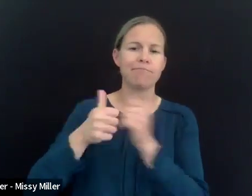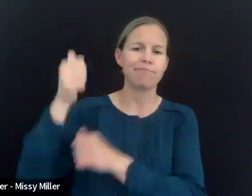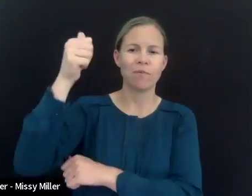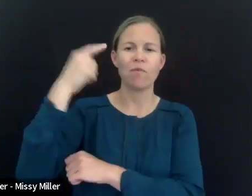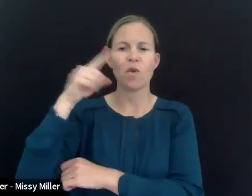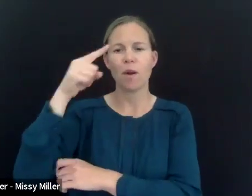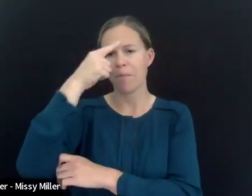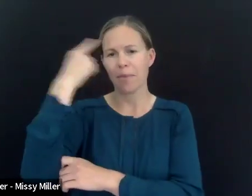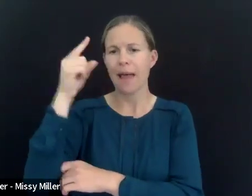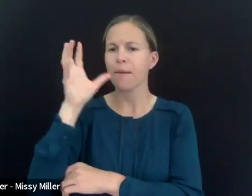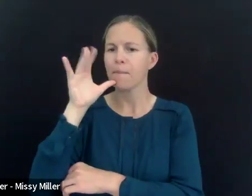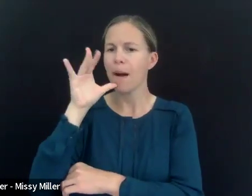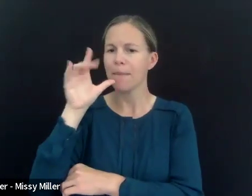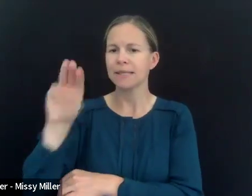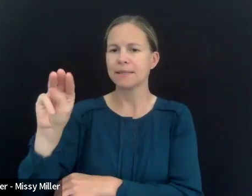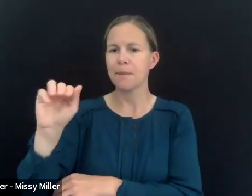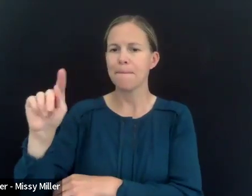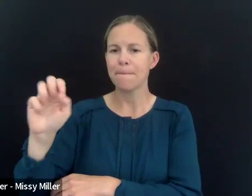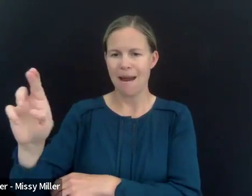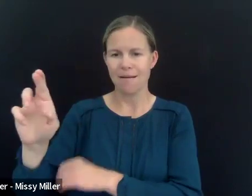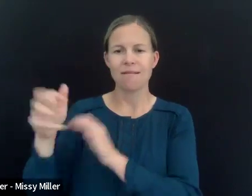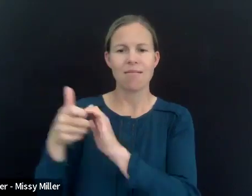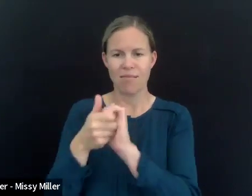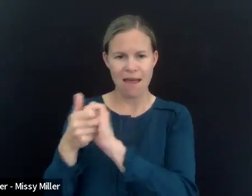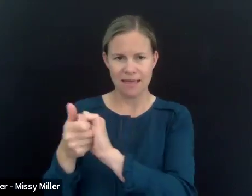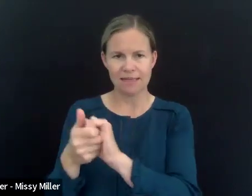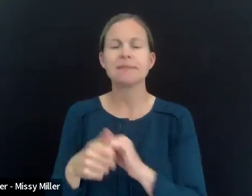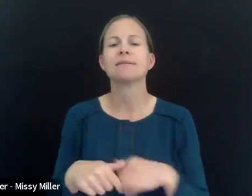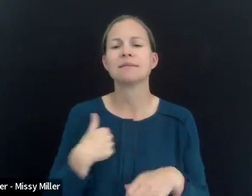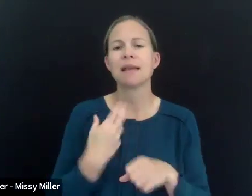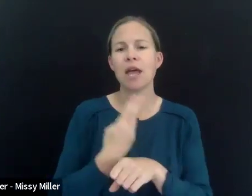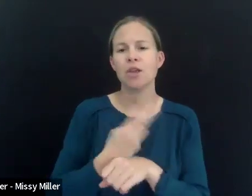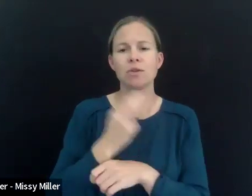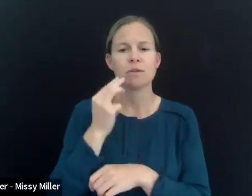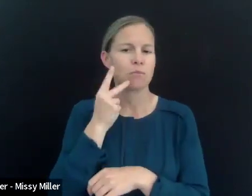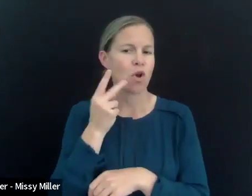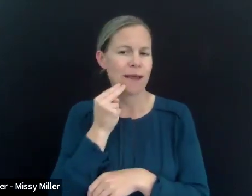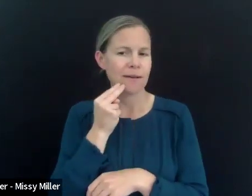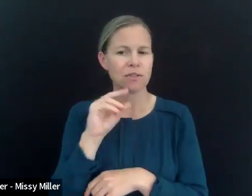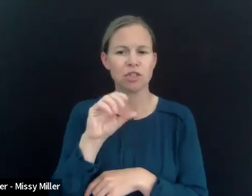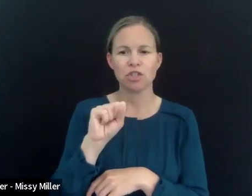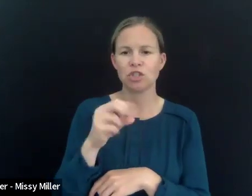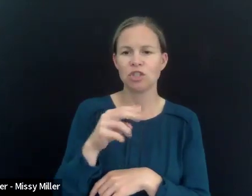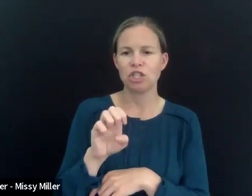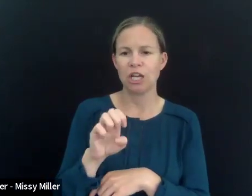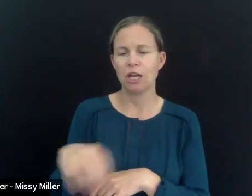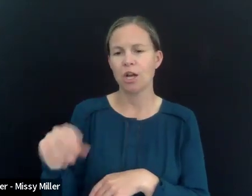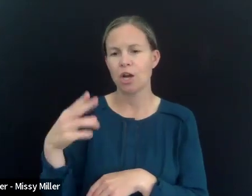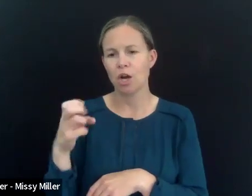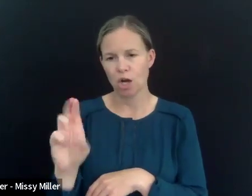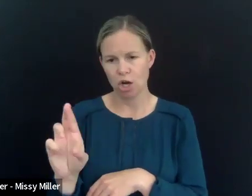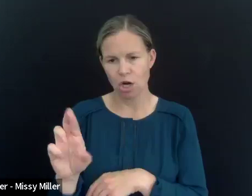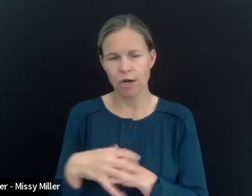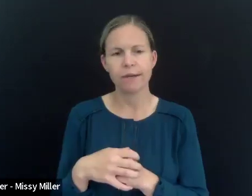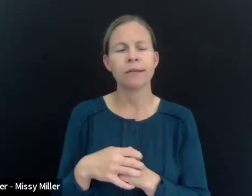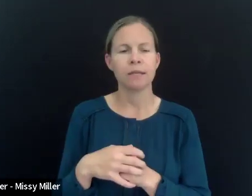Alliance. And I use she, her pronouns. And I will